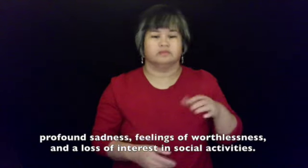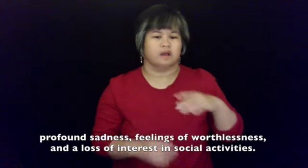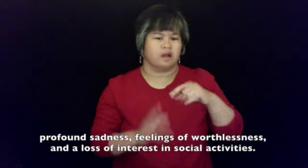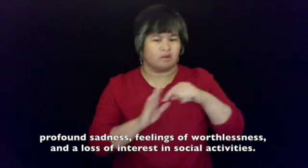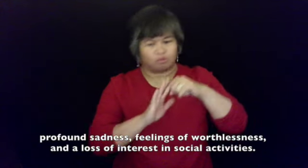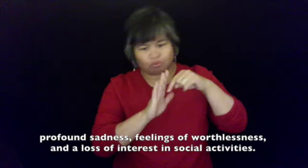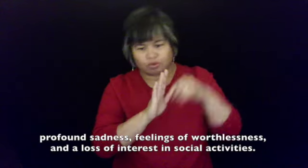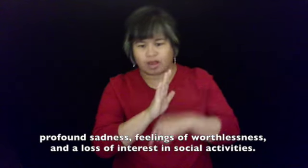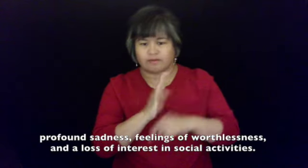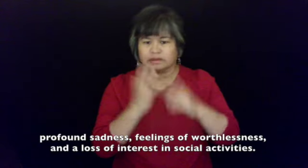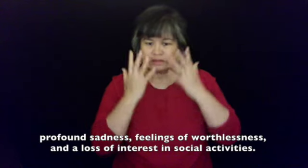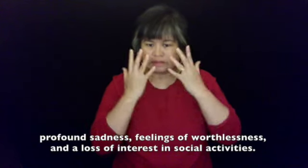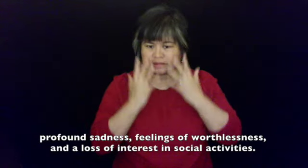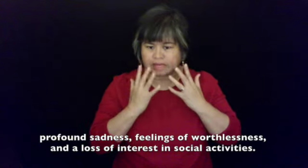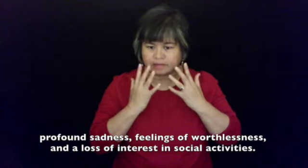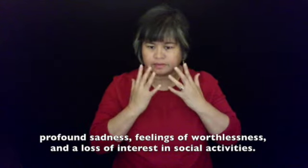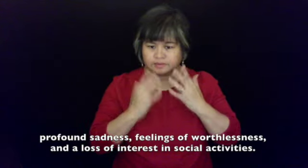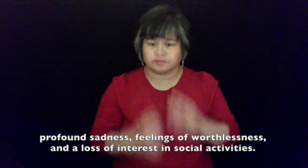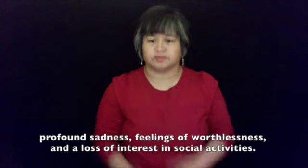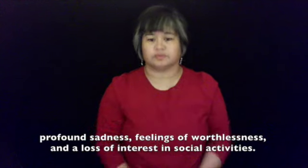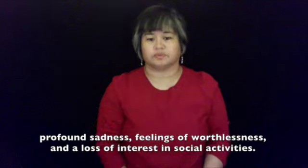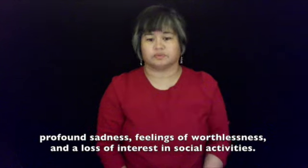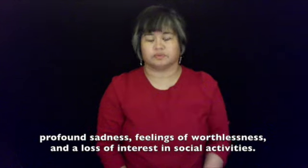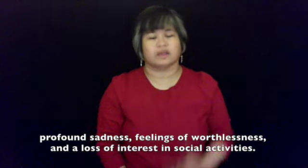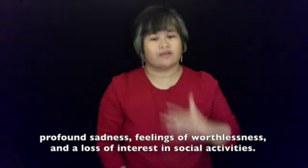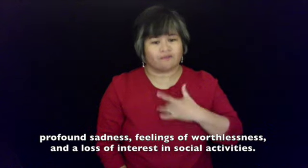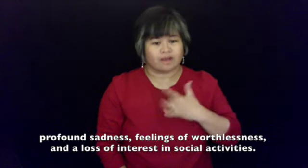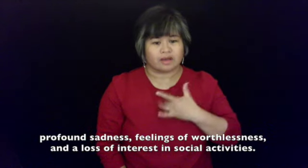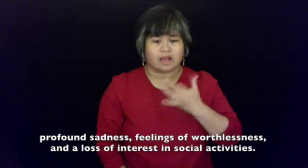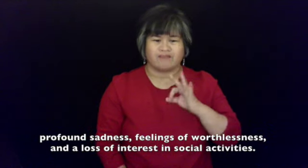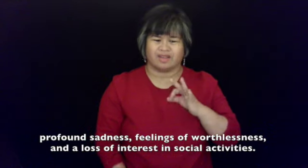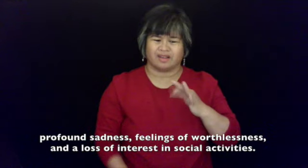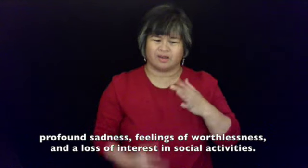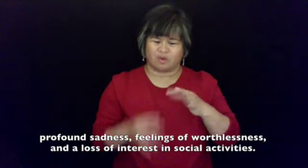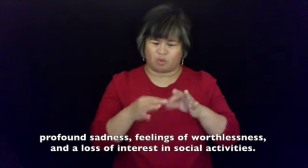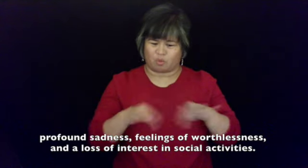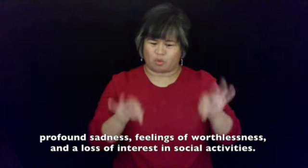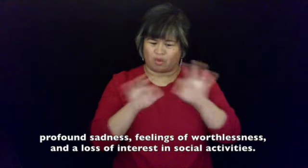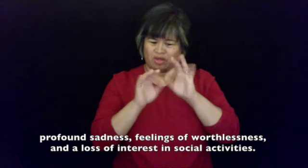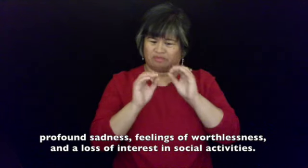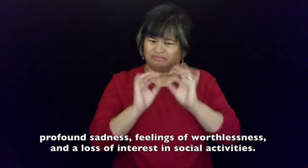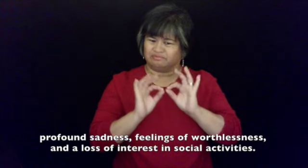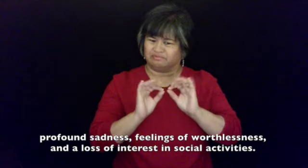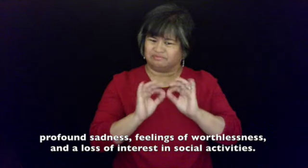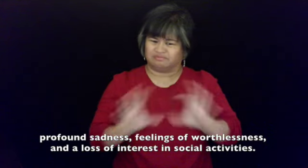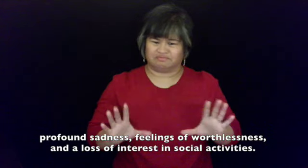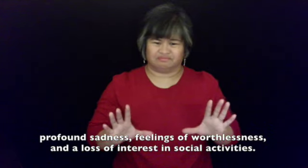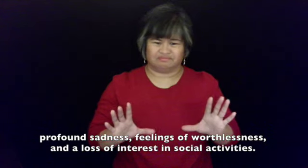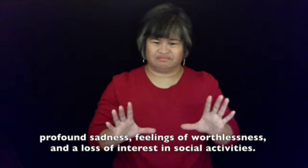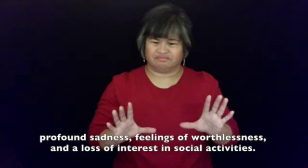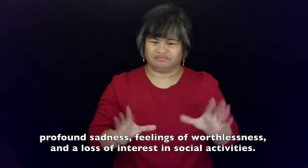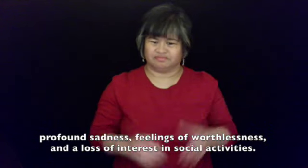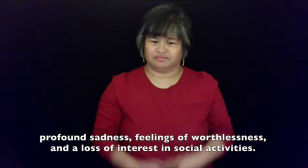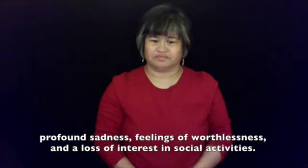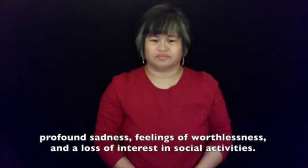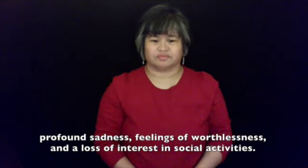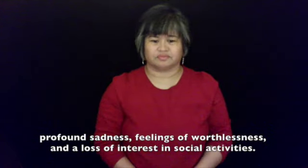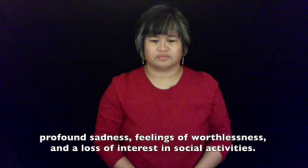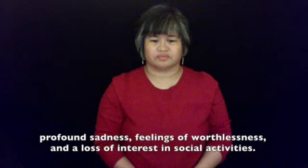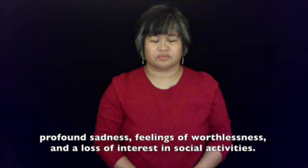a profound sadness, feeling of worthlessness, and a loss of interest in social